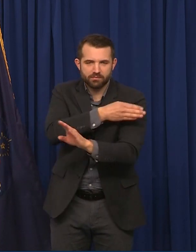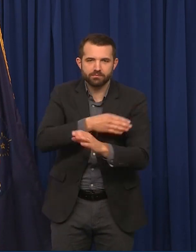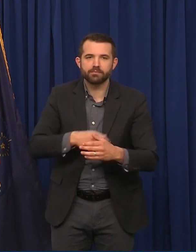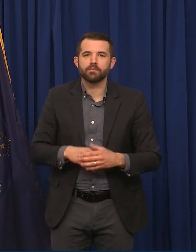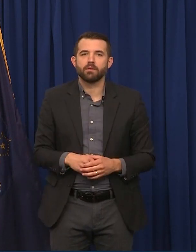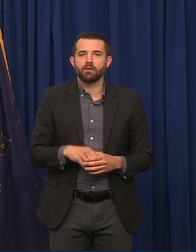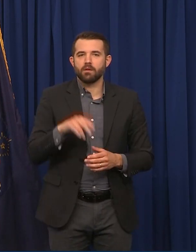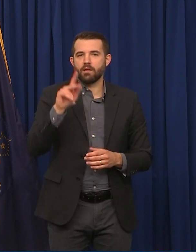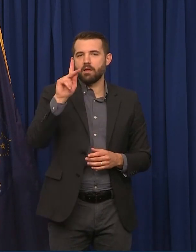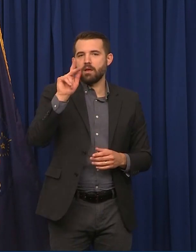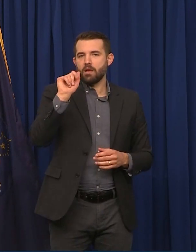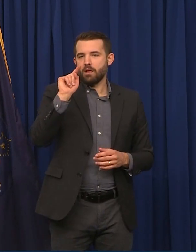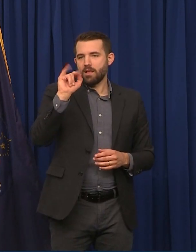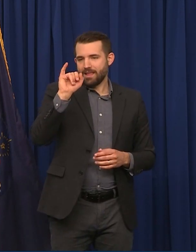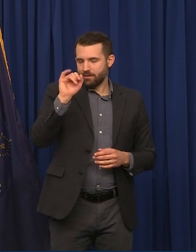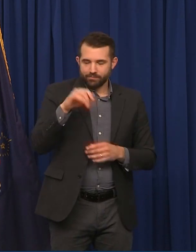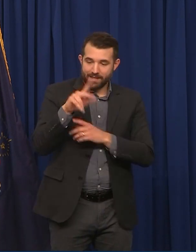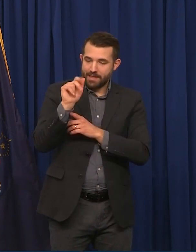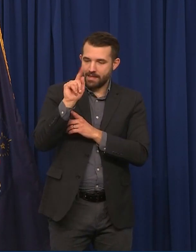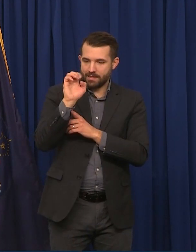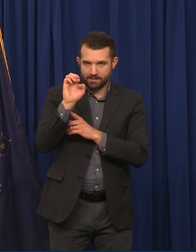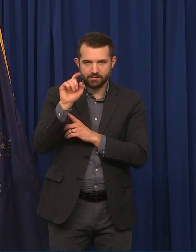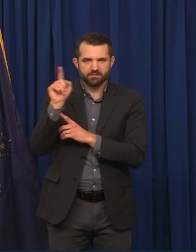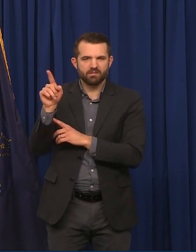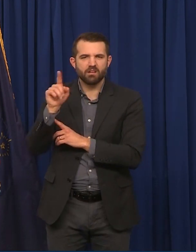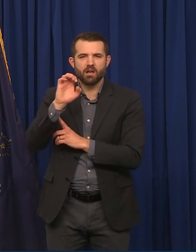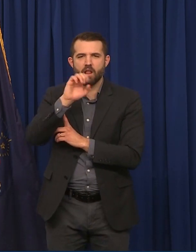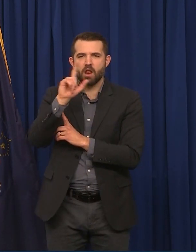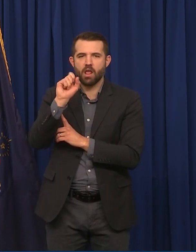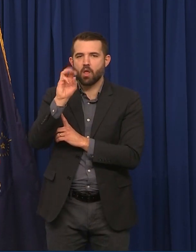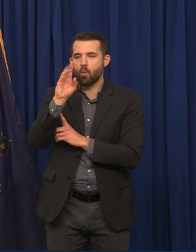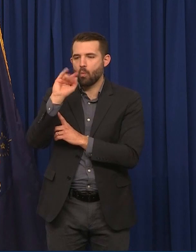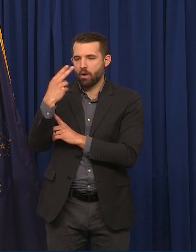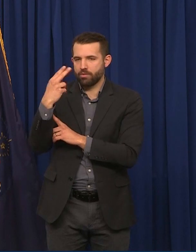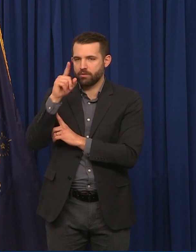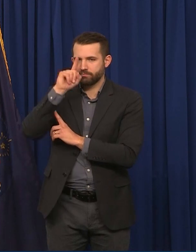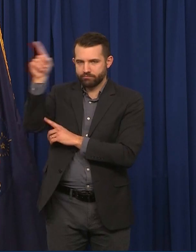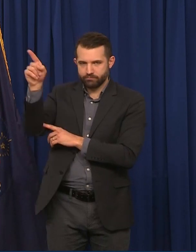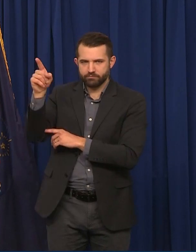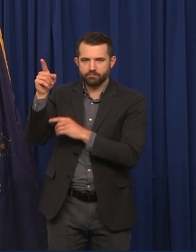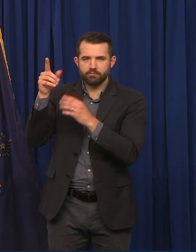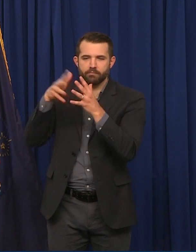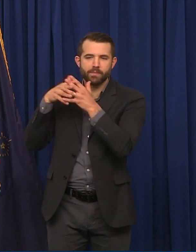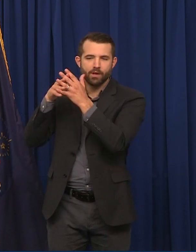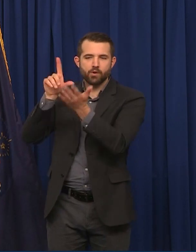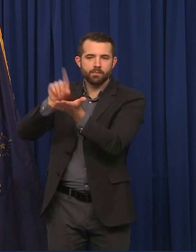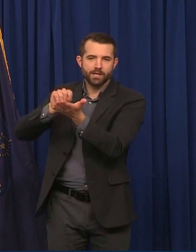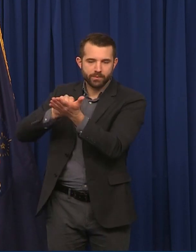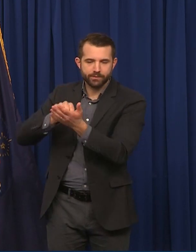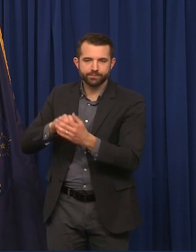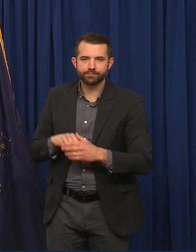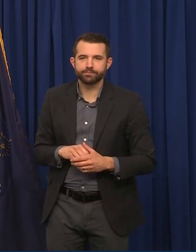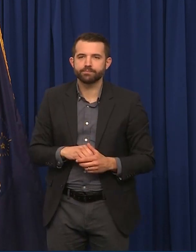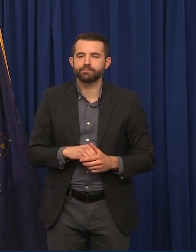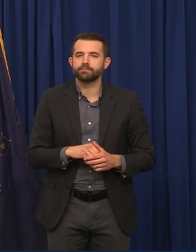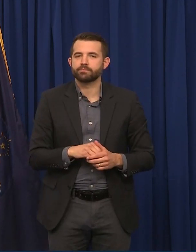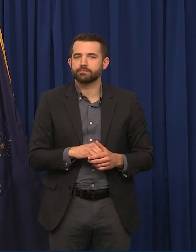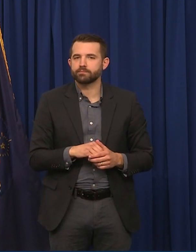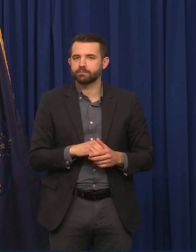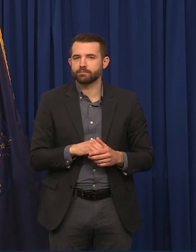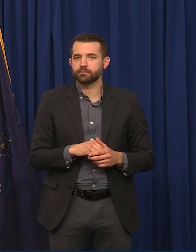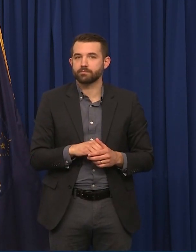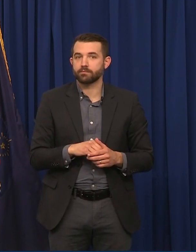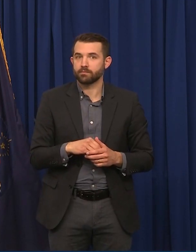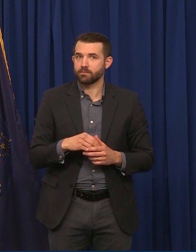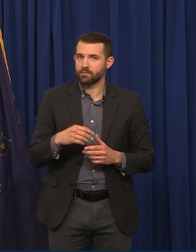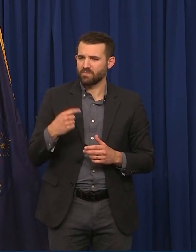Thank you so much, Dr. Shah. So we're all, of course, hoping that the measures that have been put in place will, flatten the curve and keep